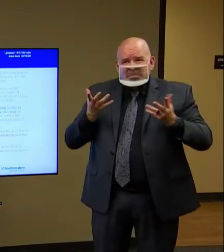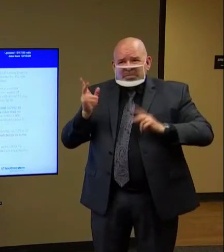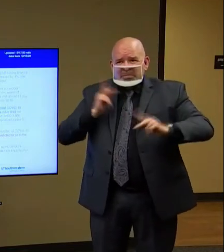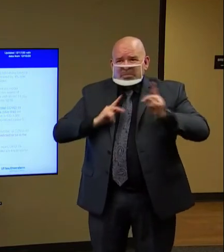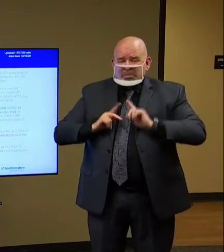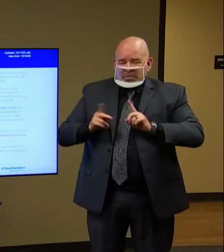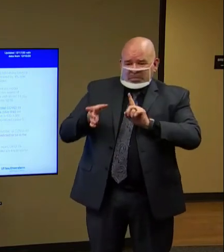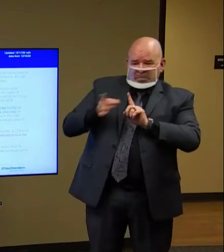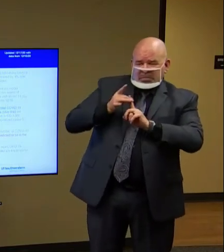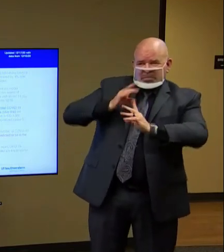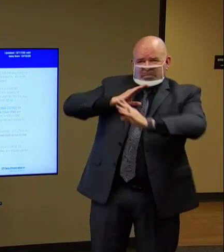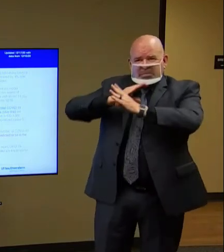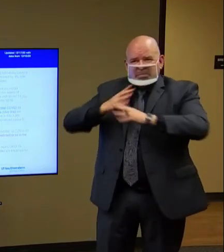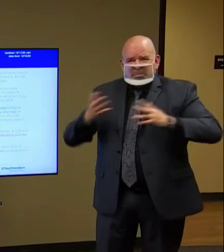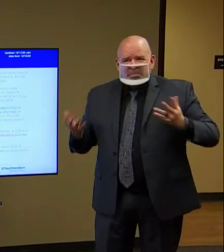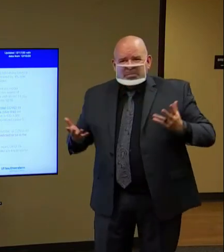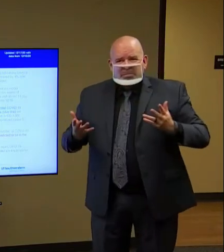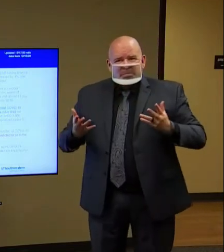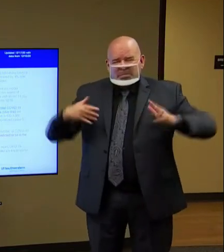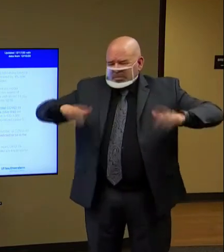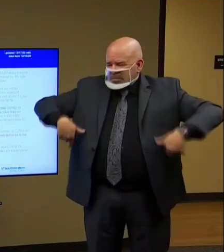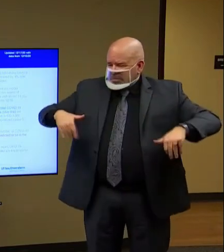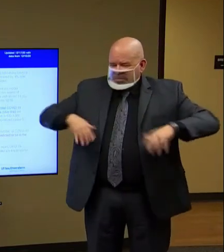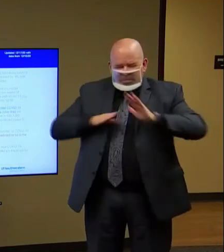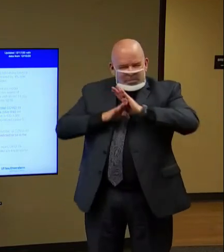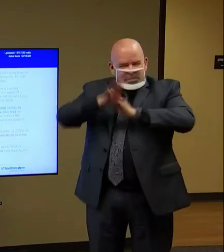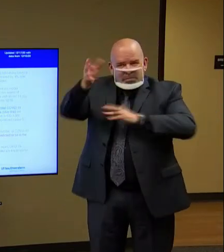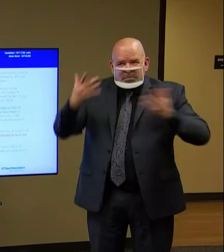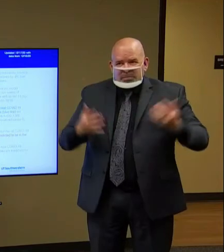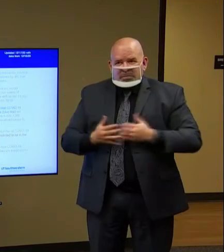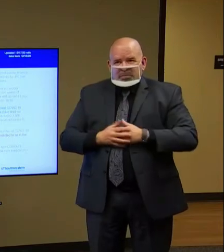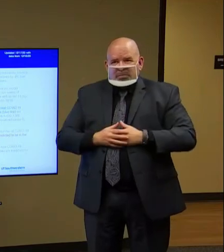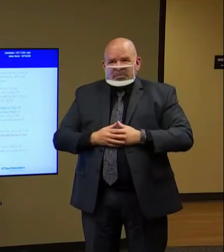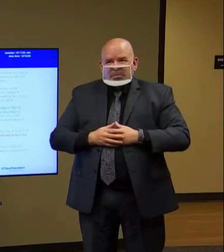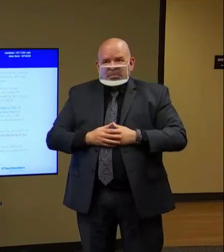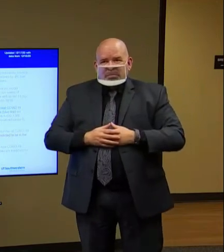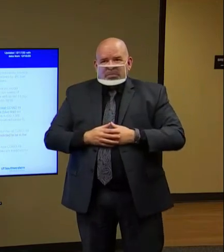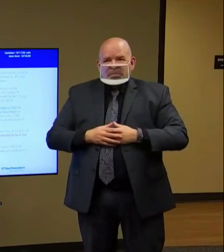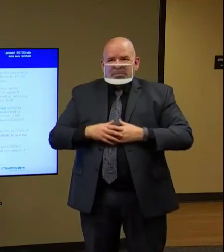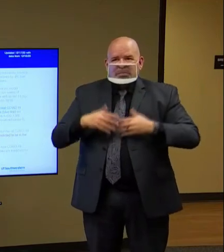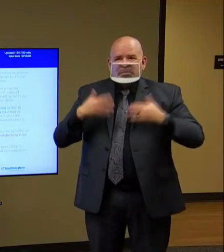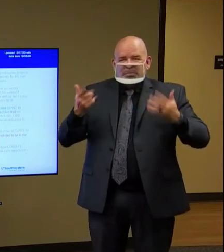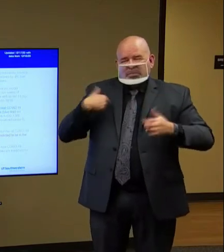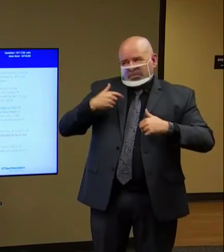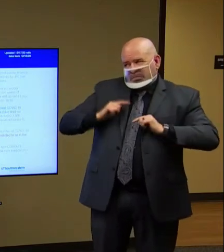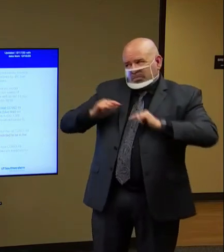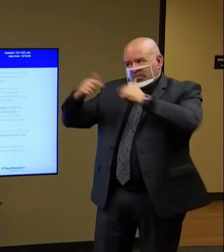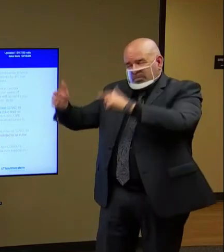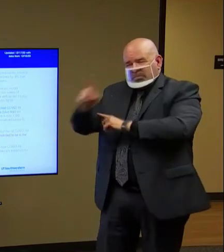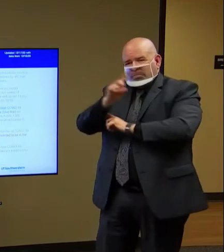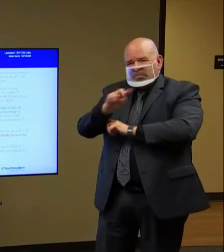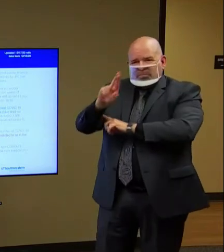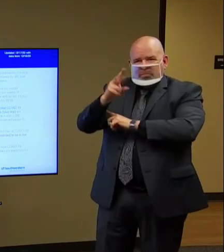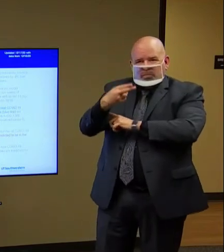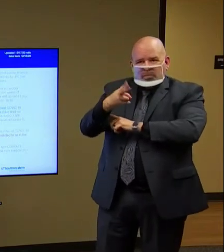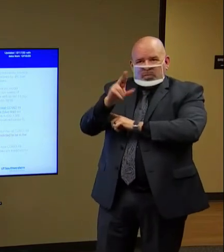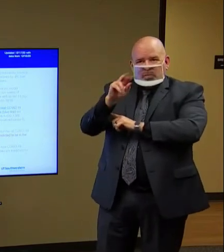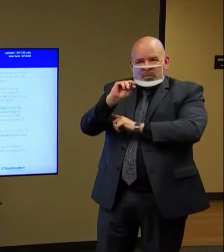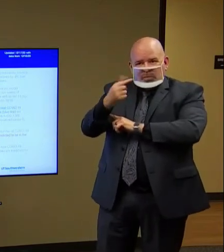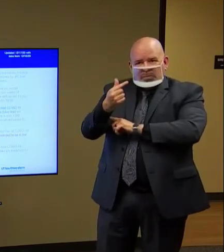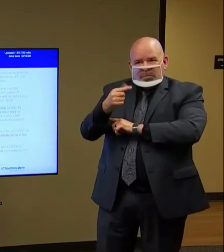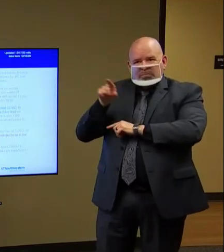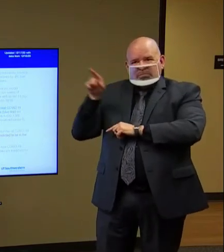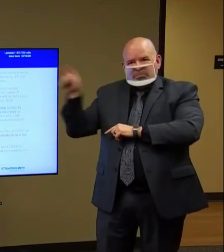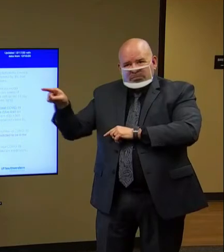I want to wish everyone, I'm turning over the field, but I want to wish everyone a very happy and meaningful and